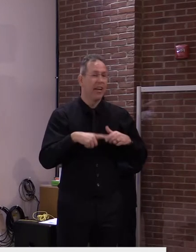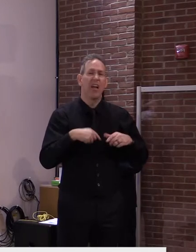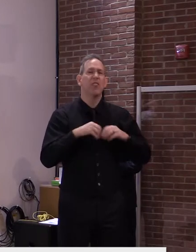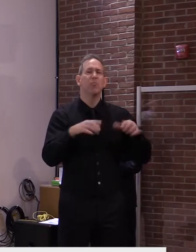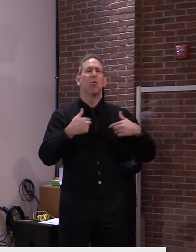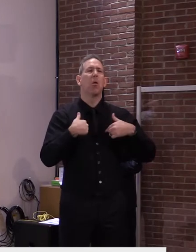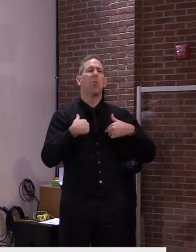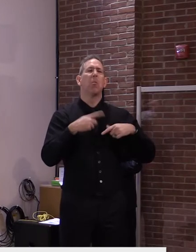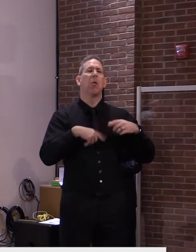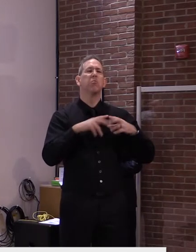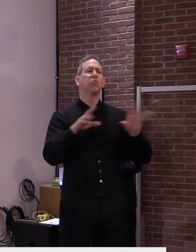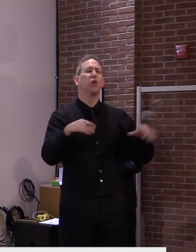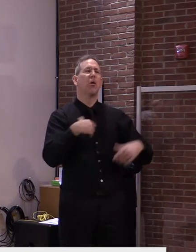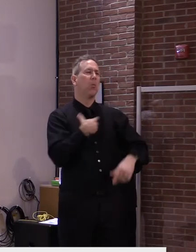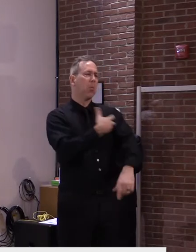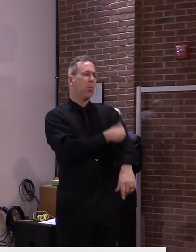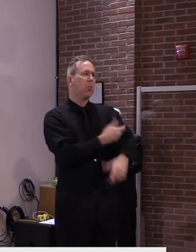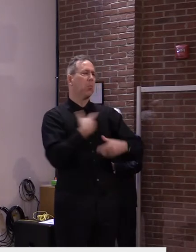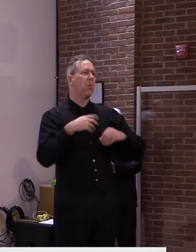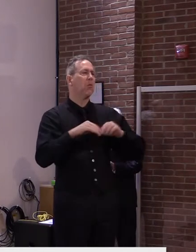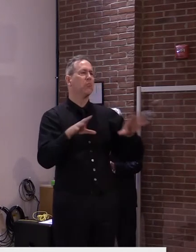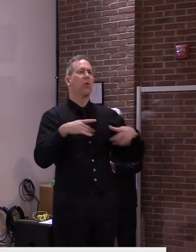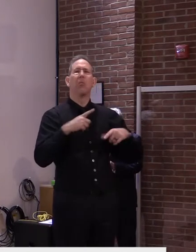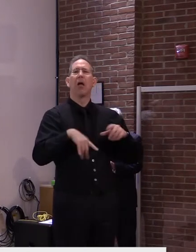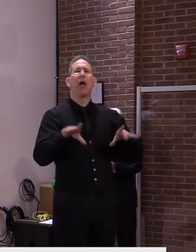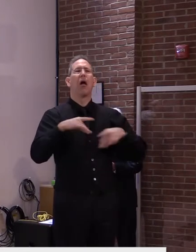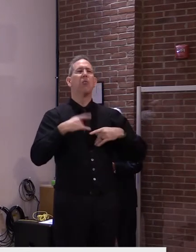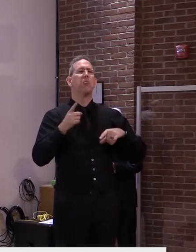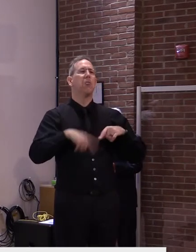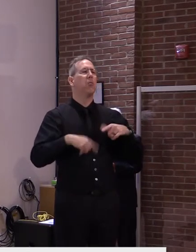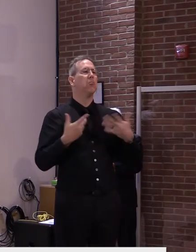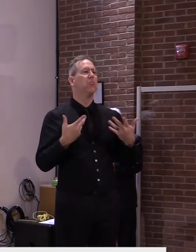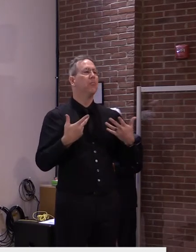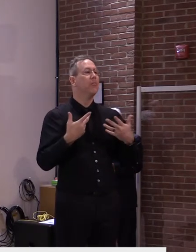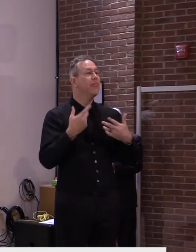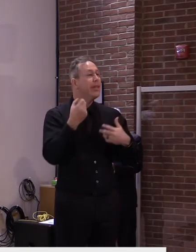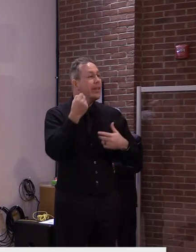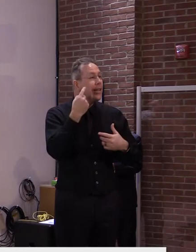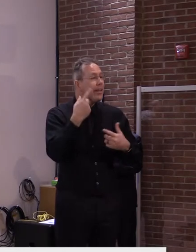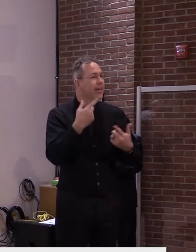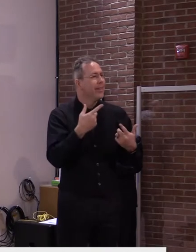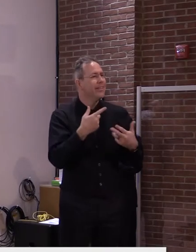you're not going to get COVID. It's going to take a little bit of time for you